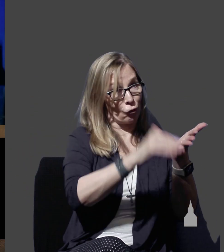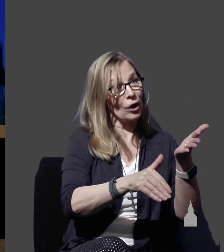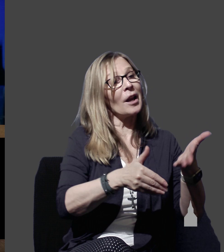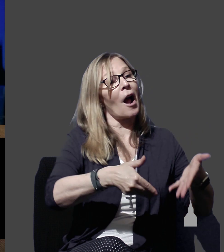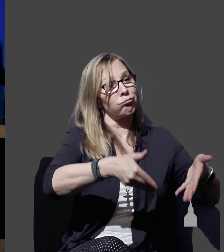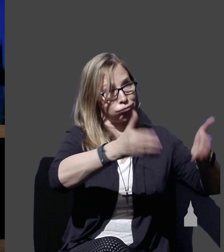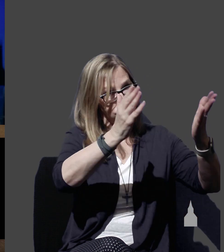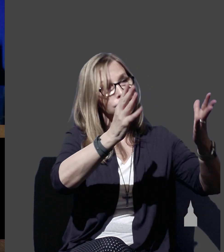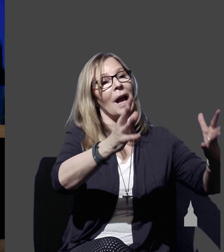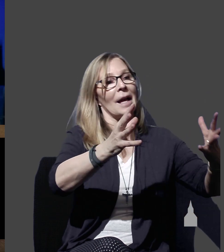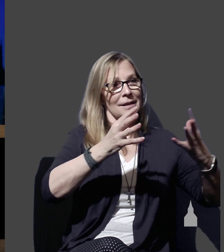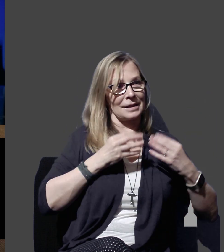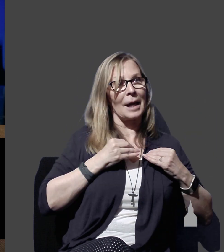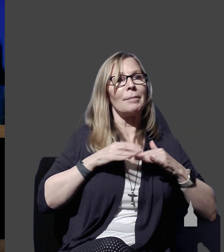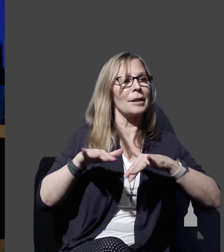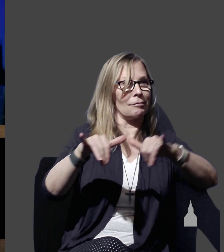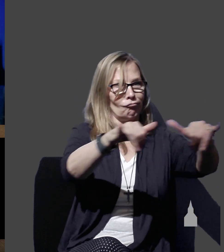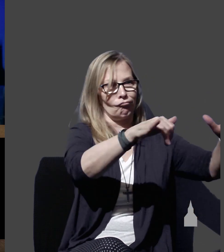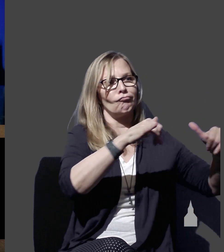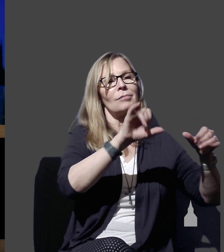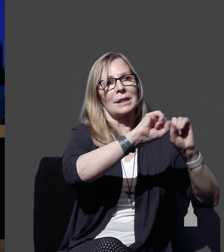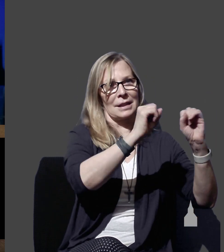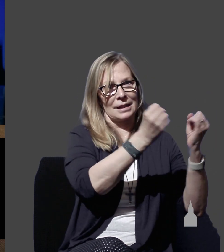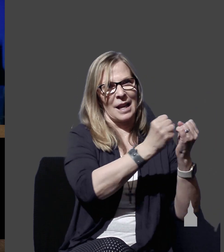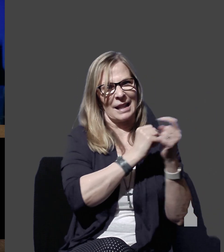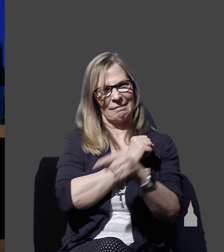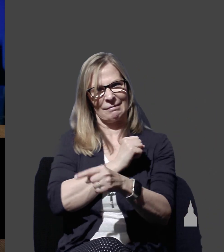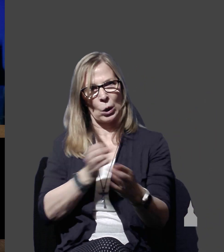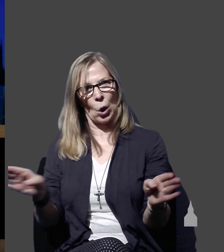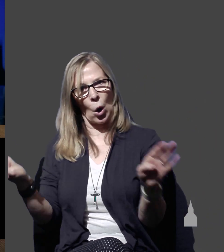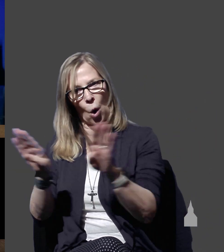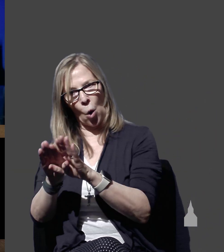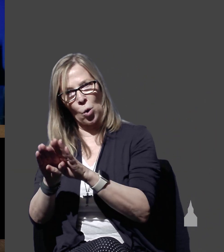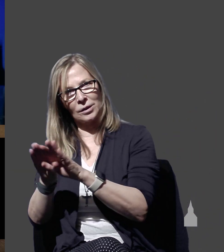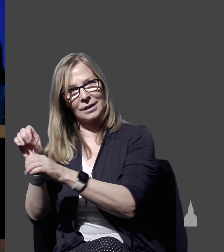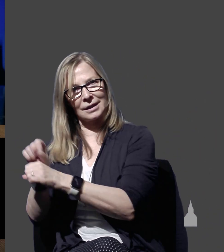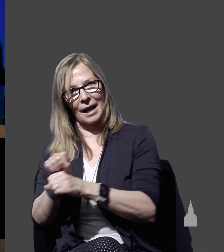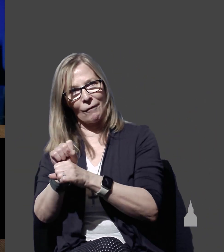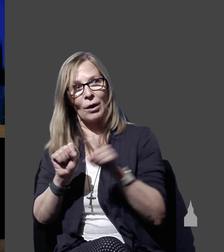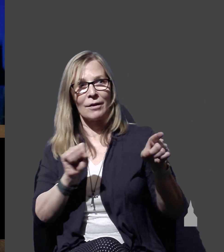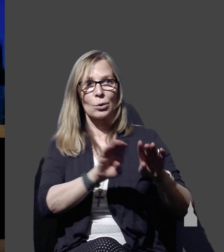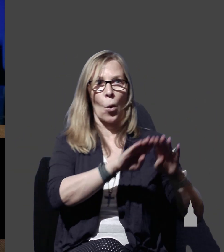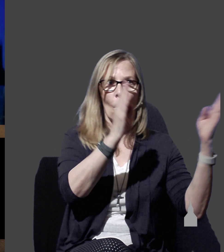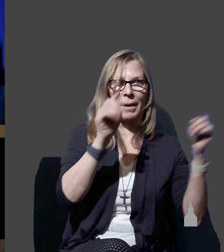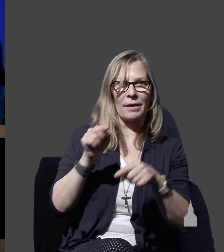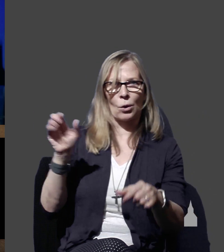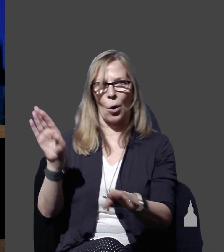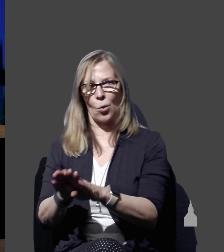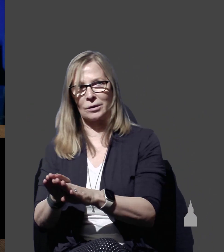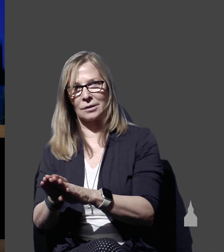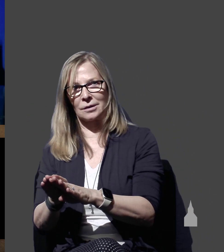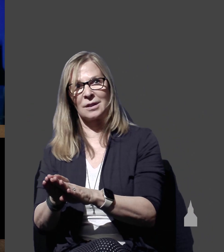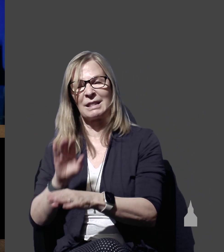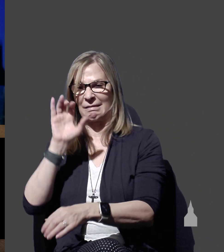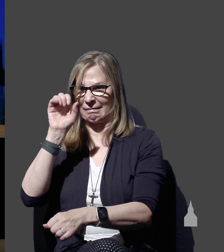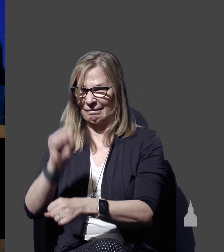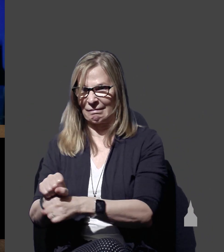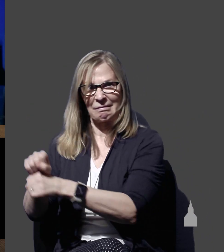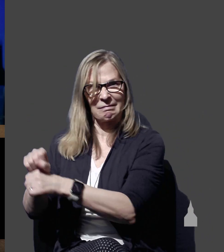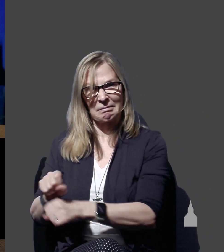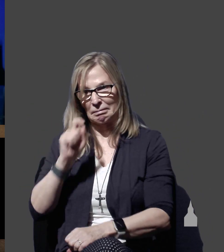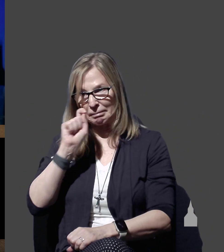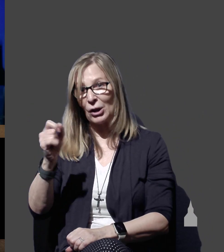and closed slavery, in which slaves are a separate group, not accepted into general society, and not allowed to marry among the general population when